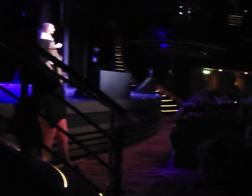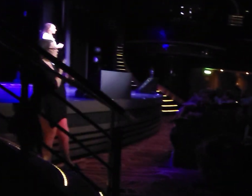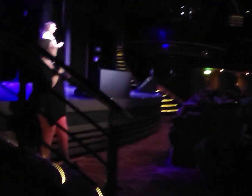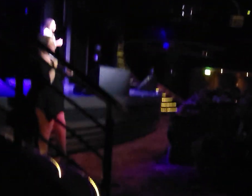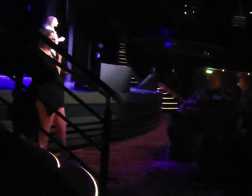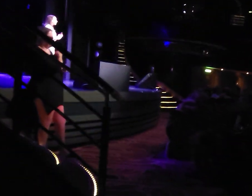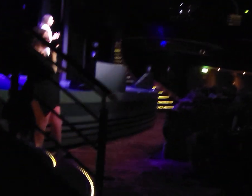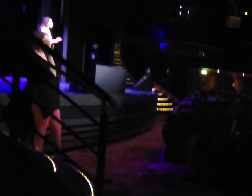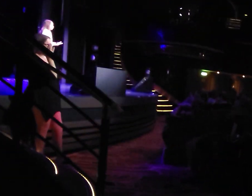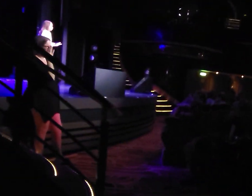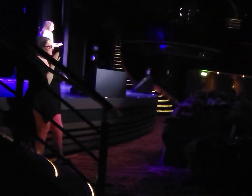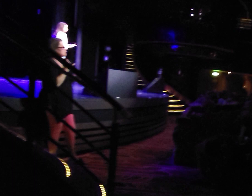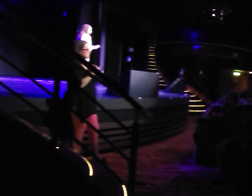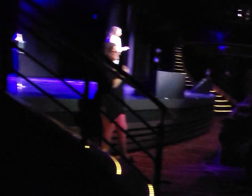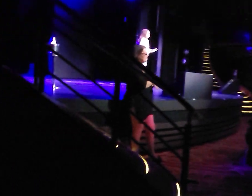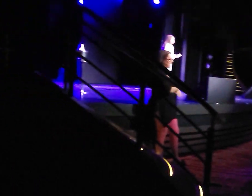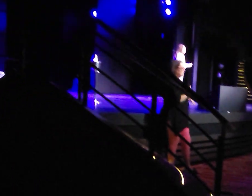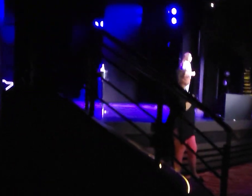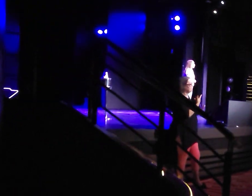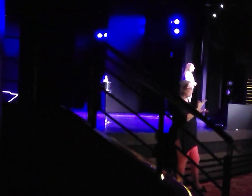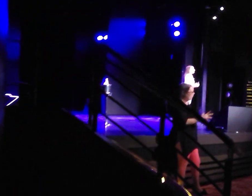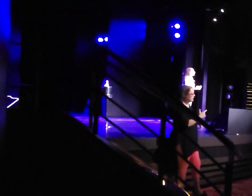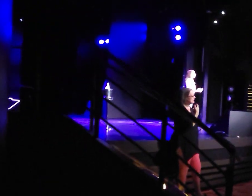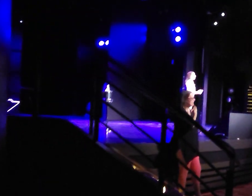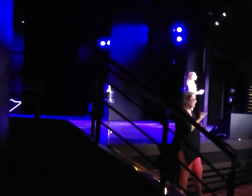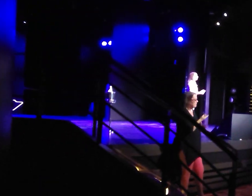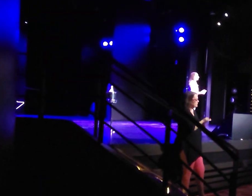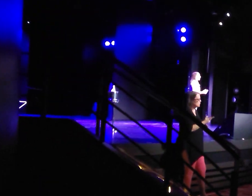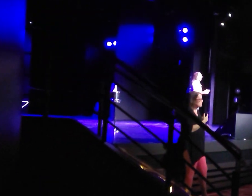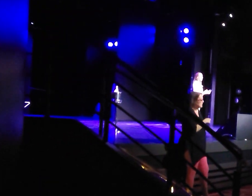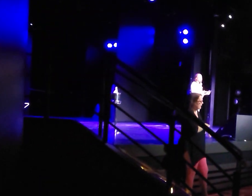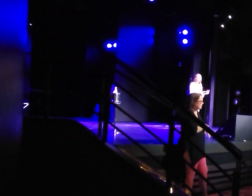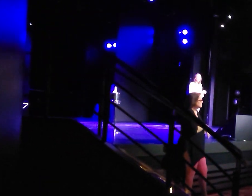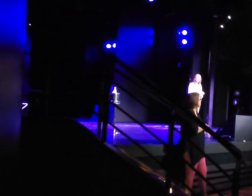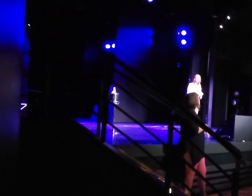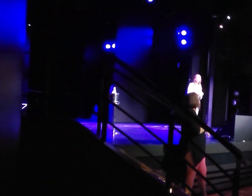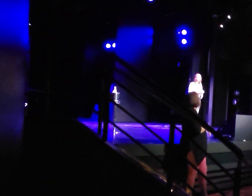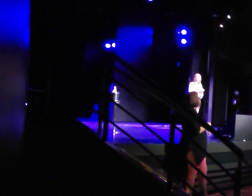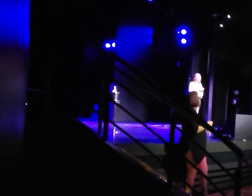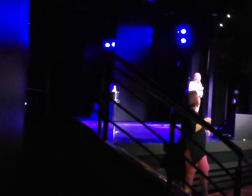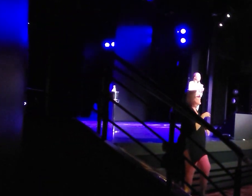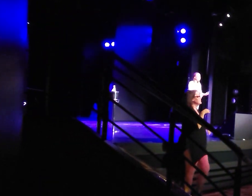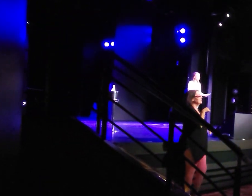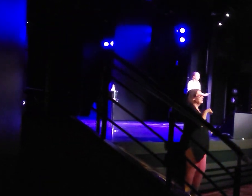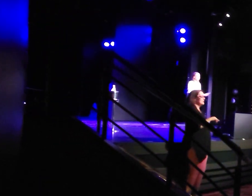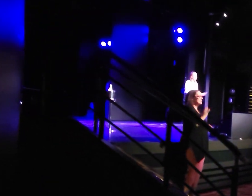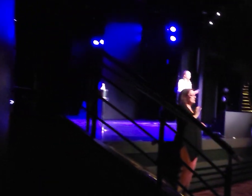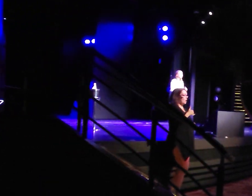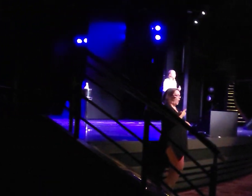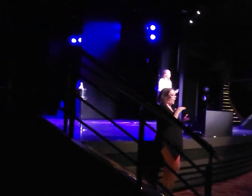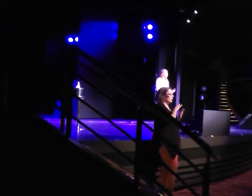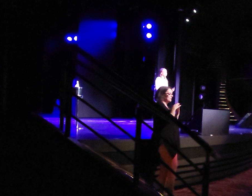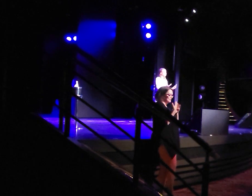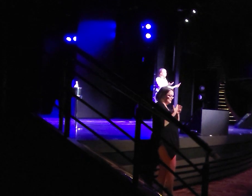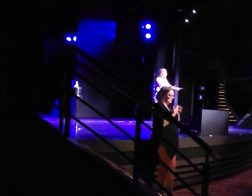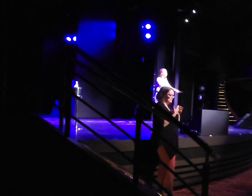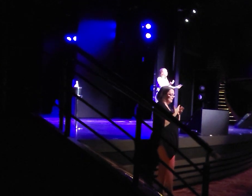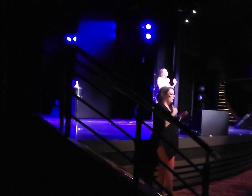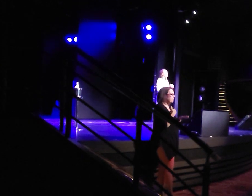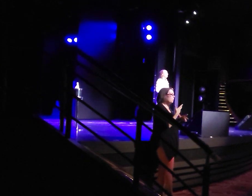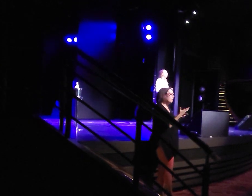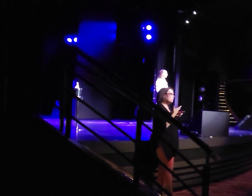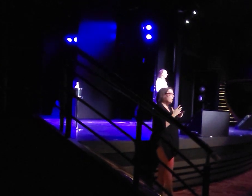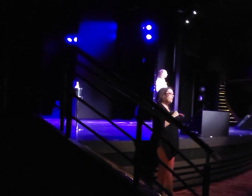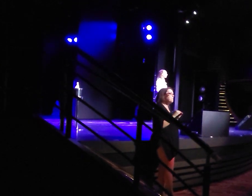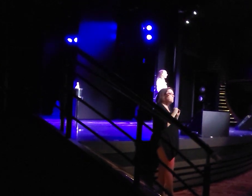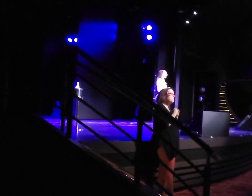presentation today, and we've said it a few times already, this is our home. And we want more than anything, for people